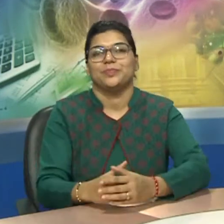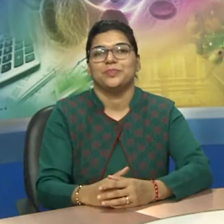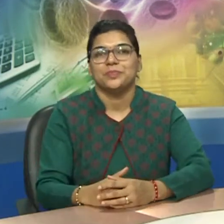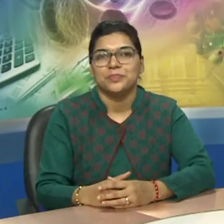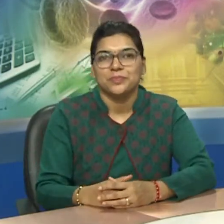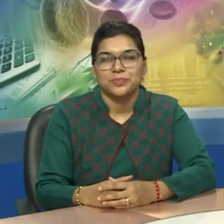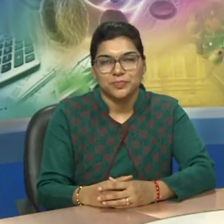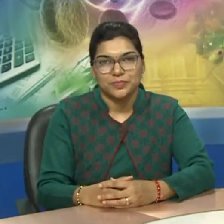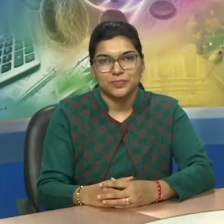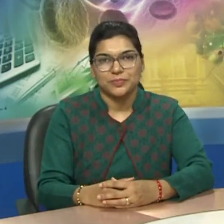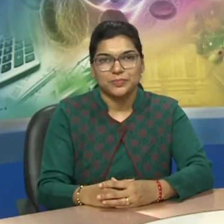lesson.